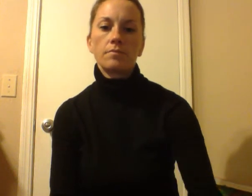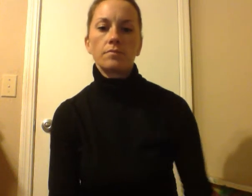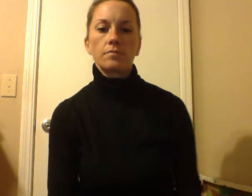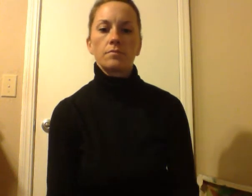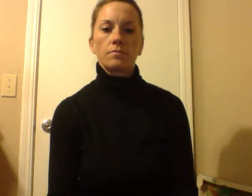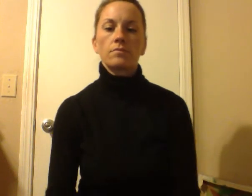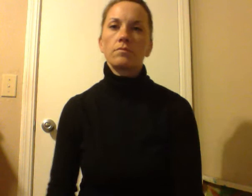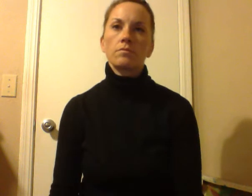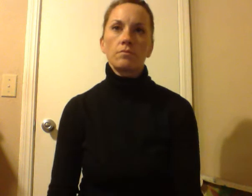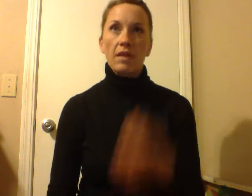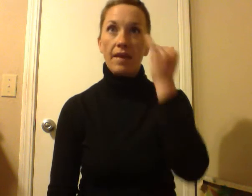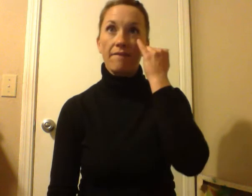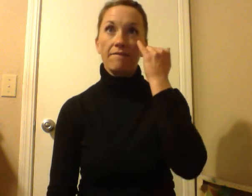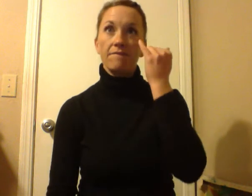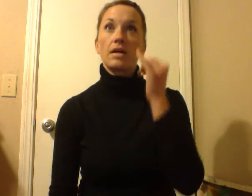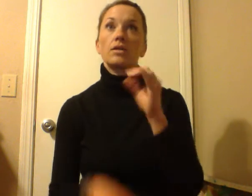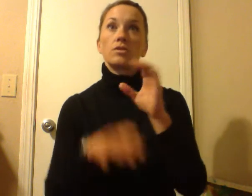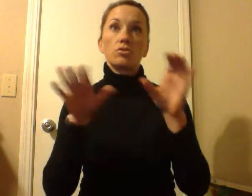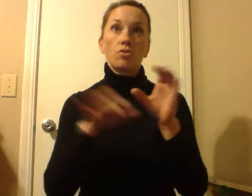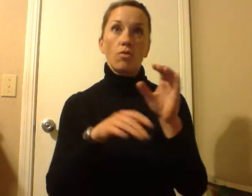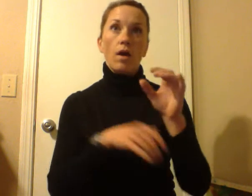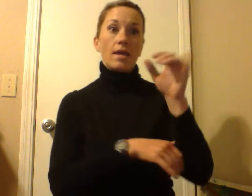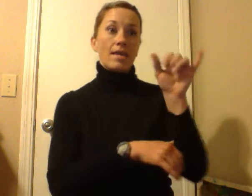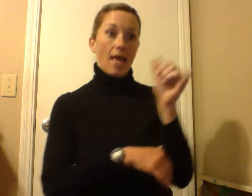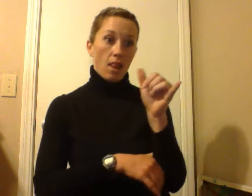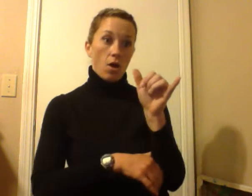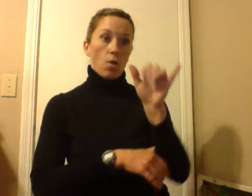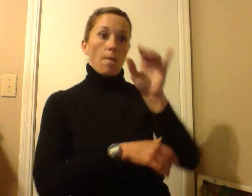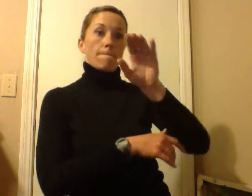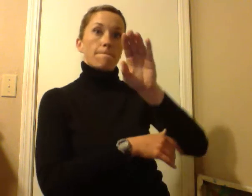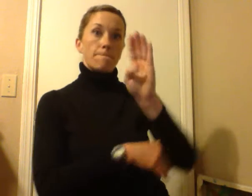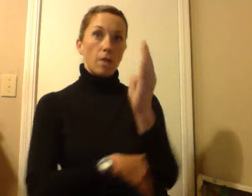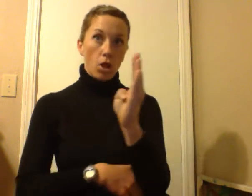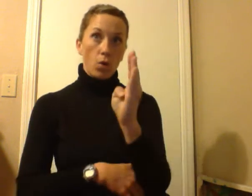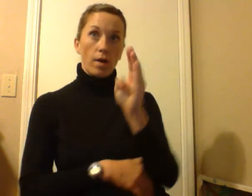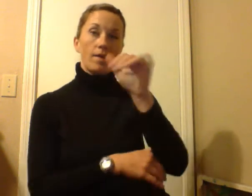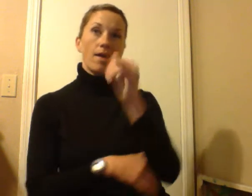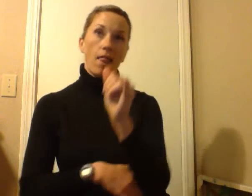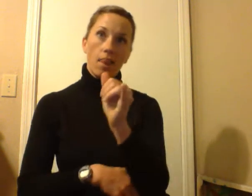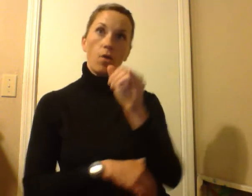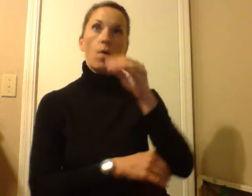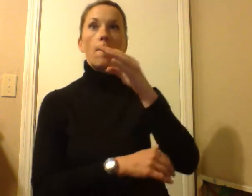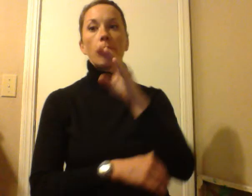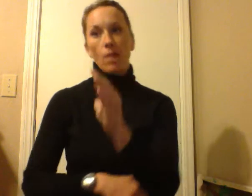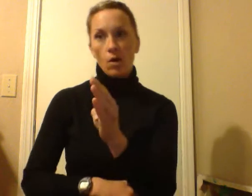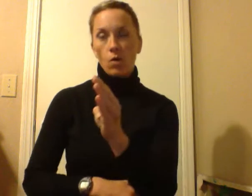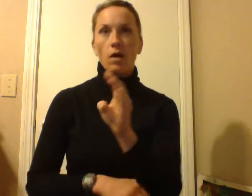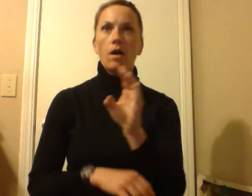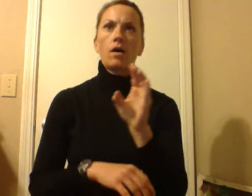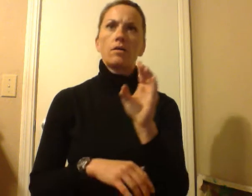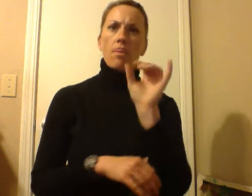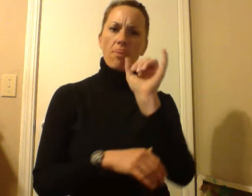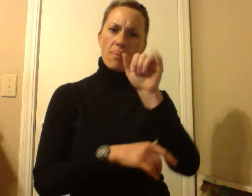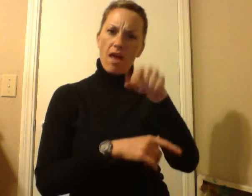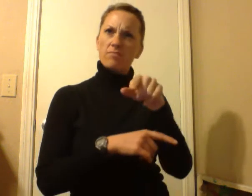I did yellow, and then I did blue, and then I did yellow, and then I did blue, do I have a pattern? Right.